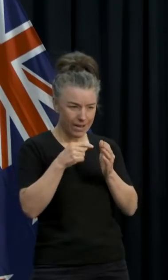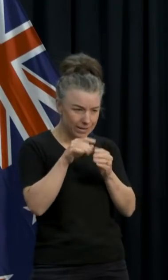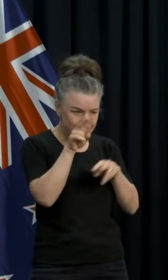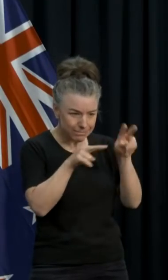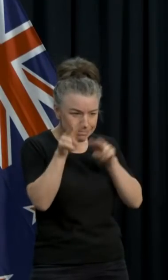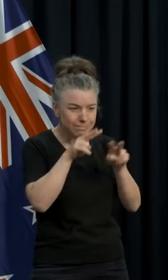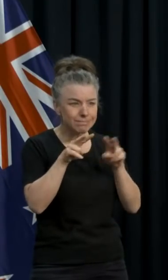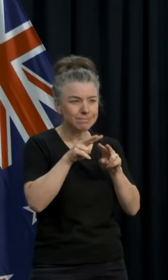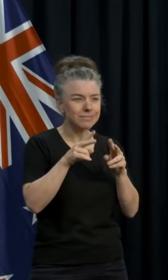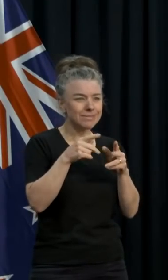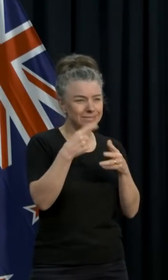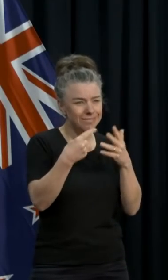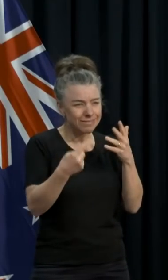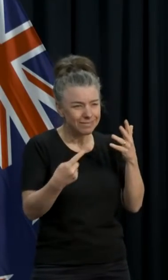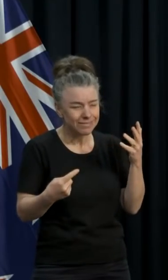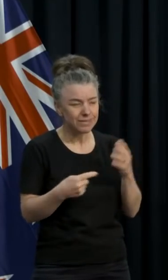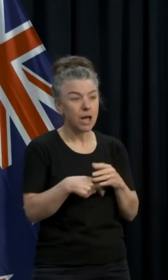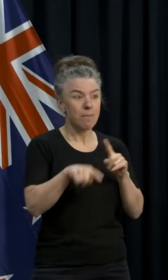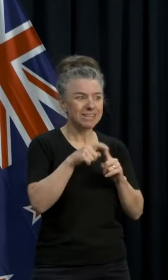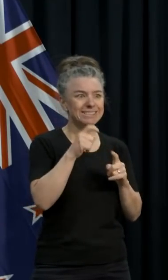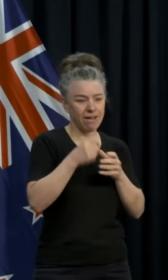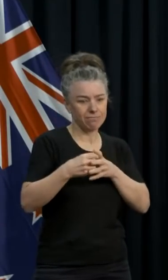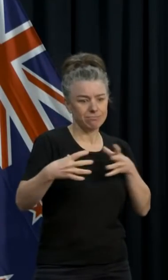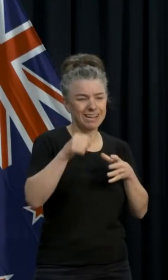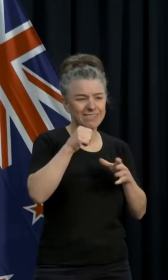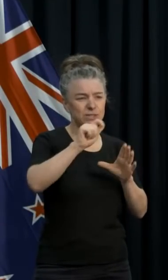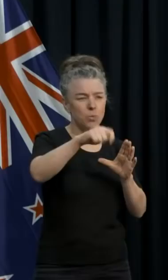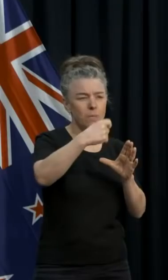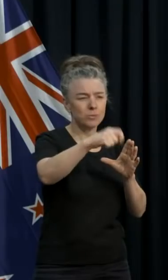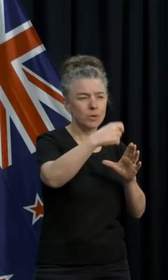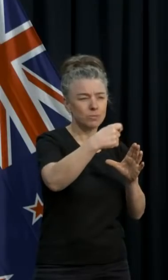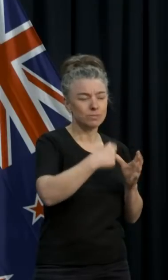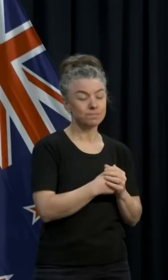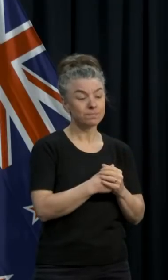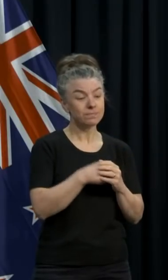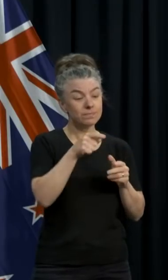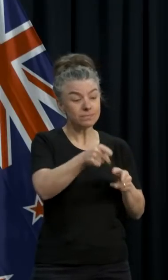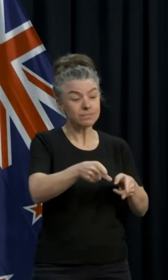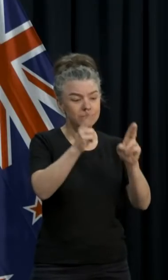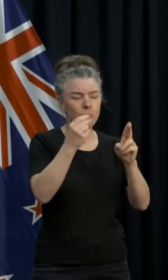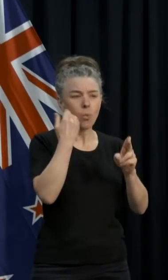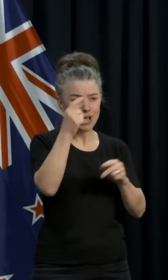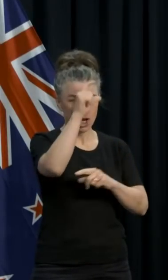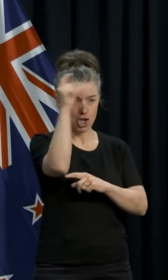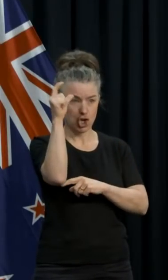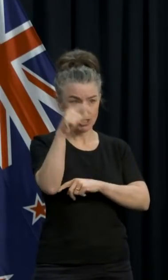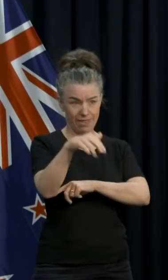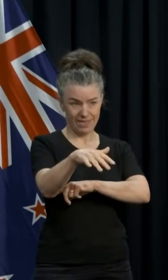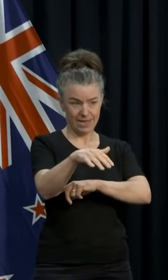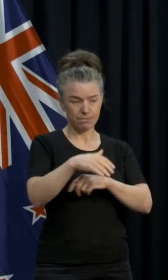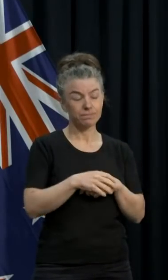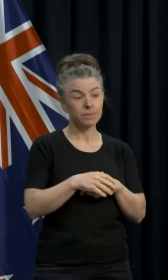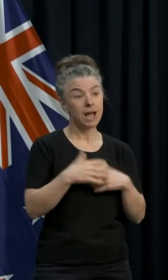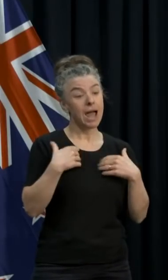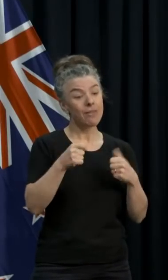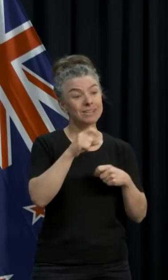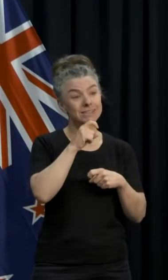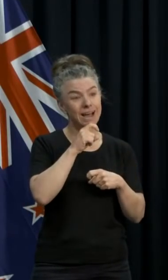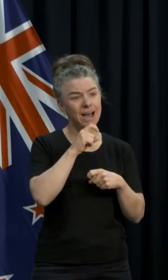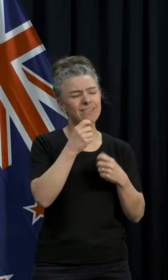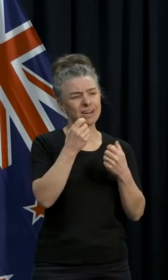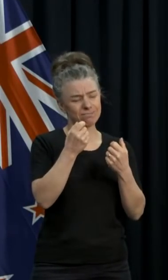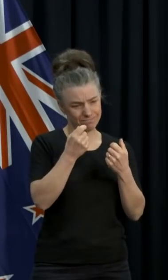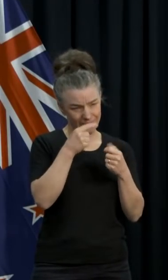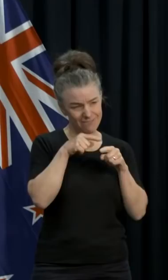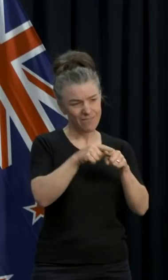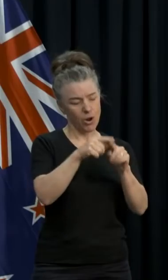is swabbing taking place. There is a nurse at every facility every day. Health staff are well trained to follow the